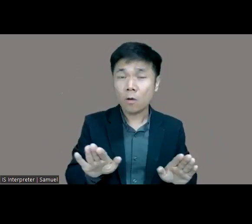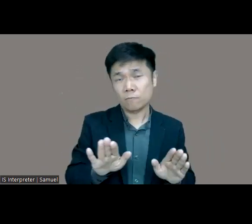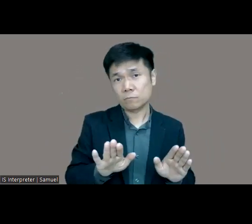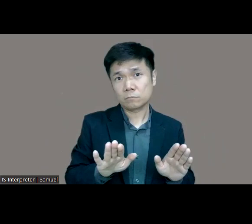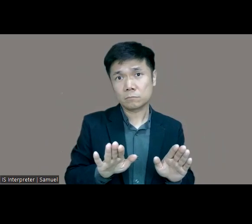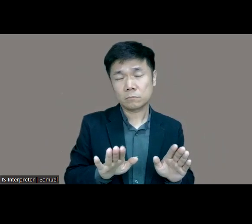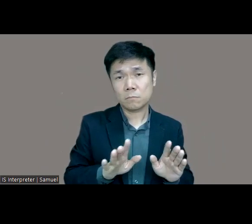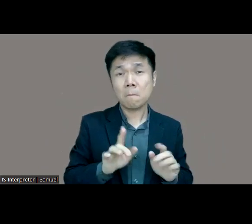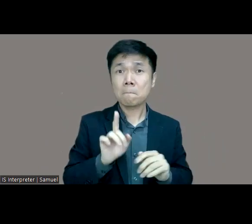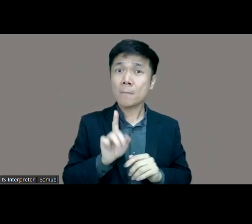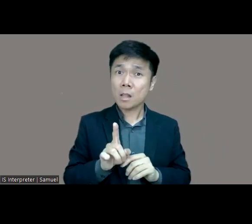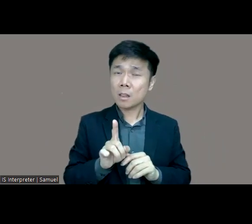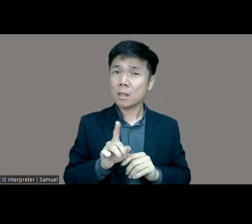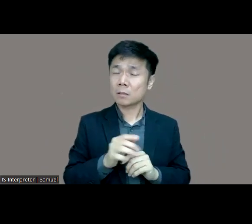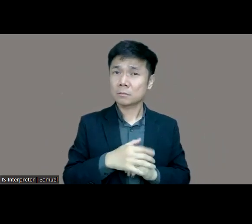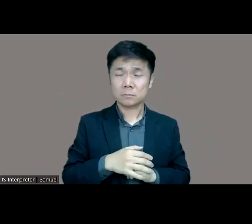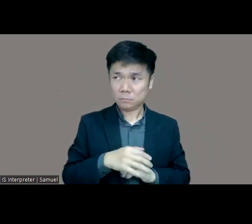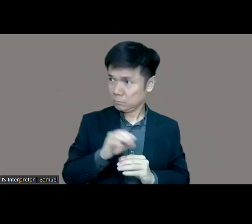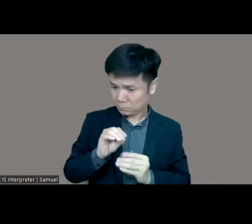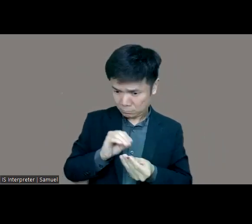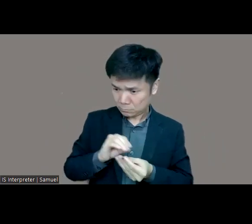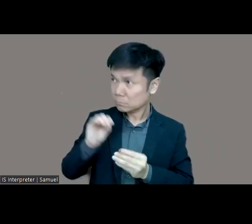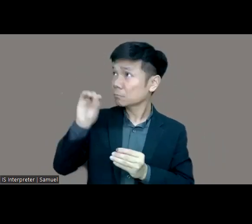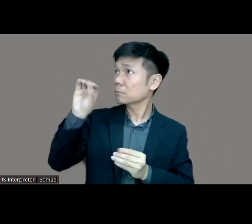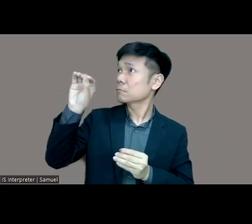but still they cannot even see